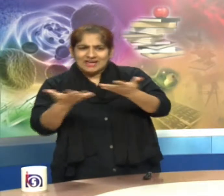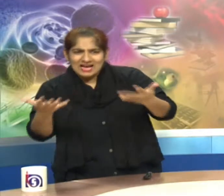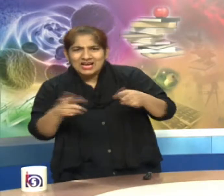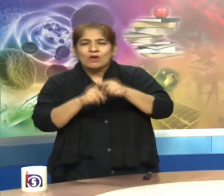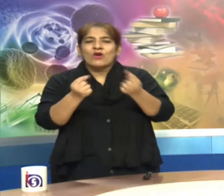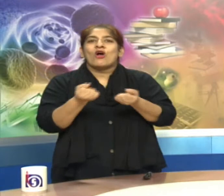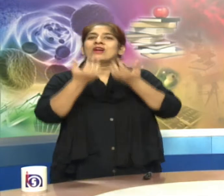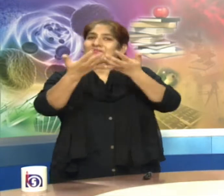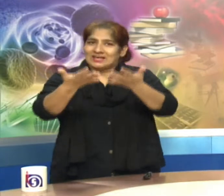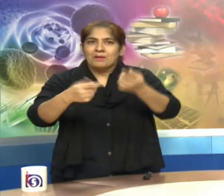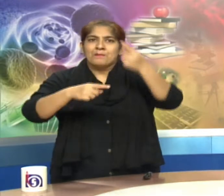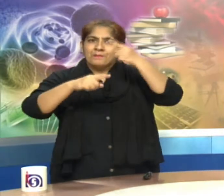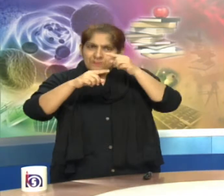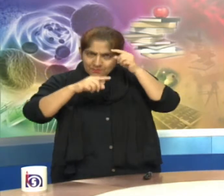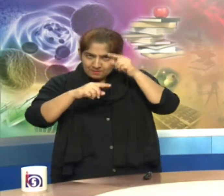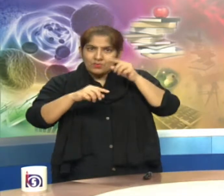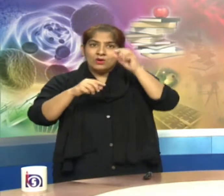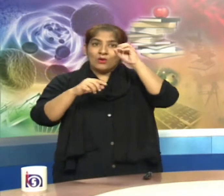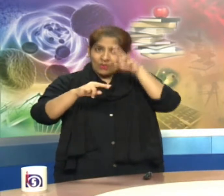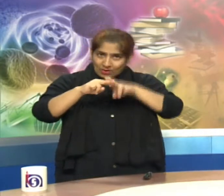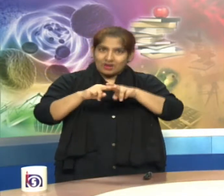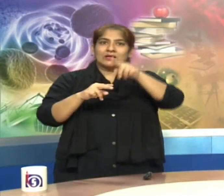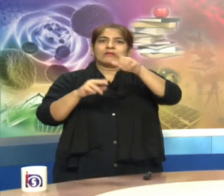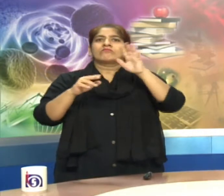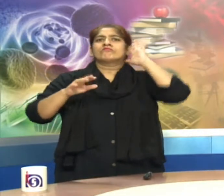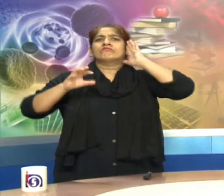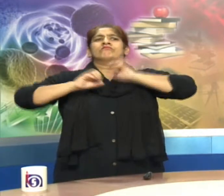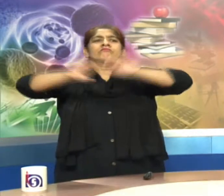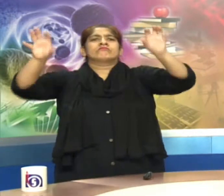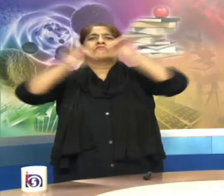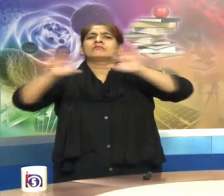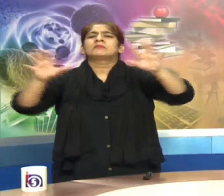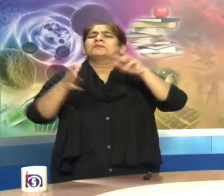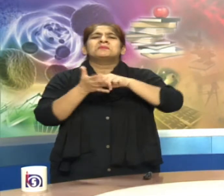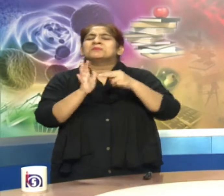so you have to explain the bonus offer